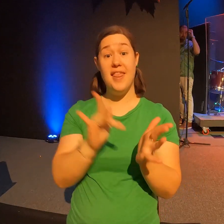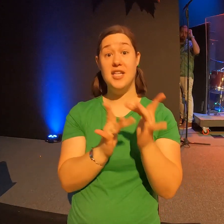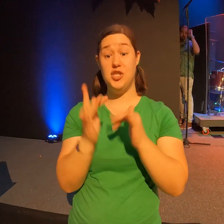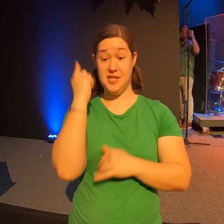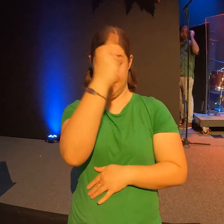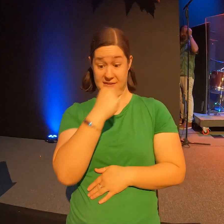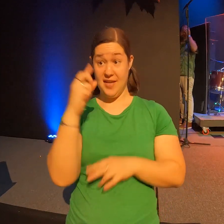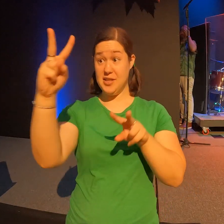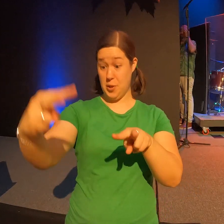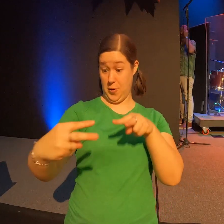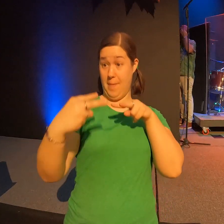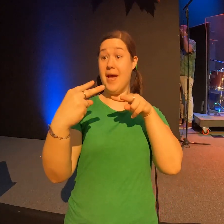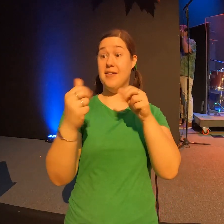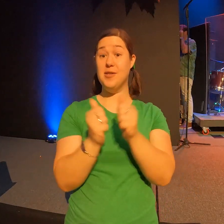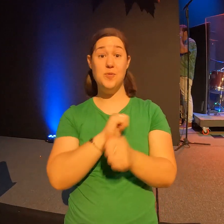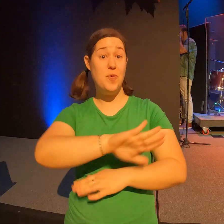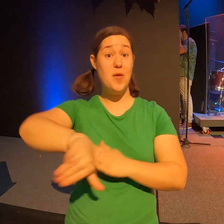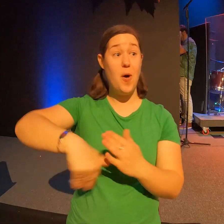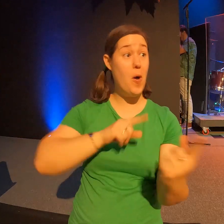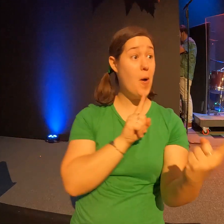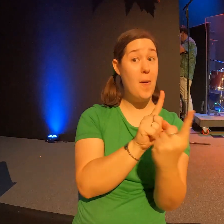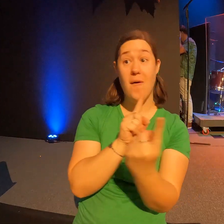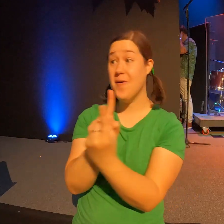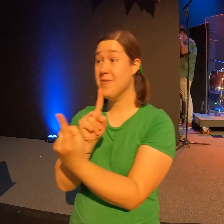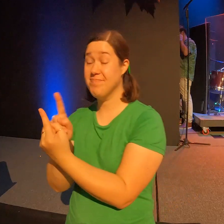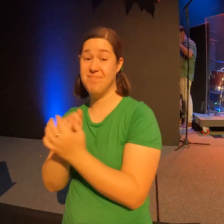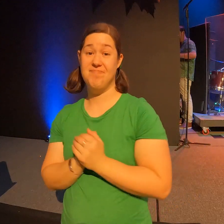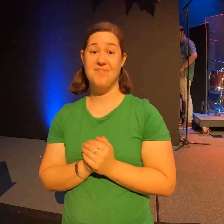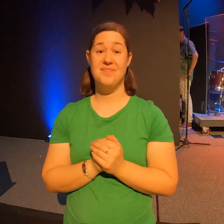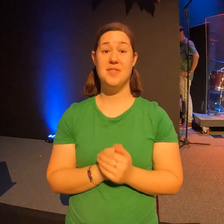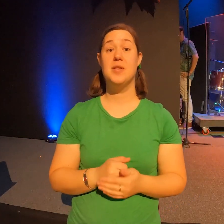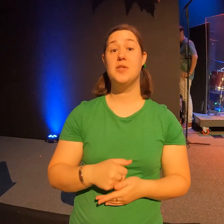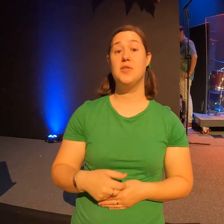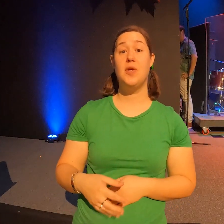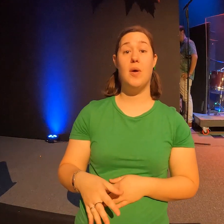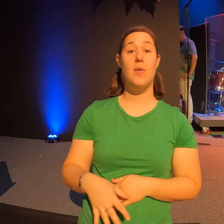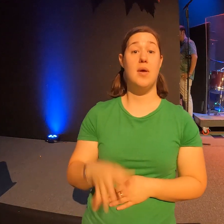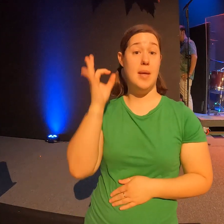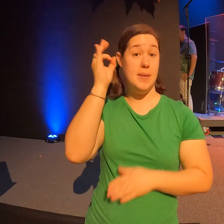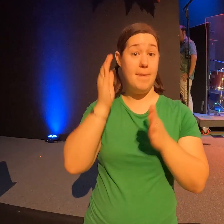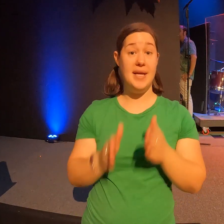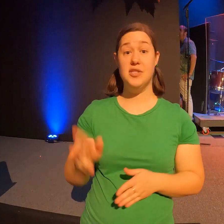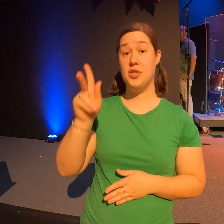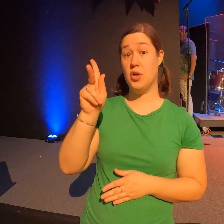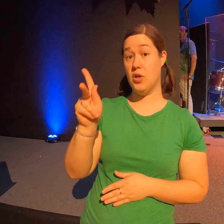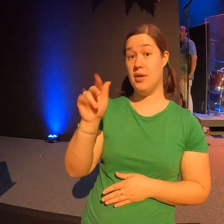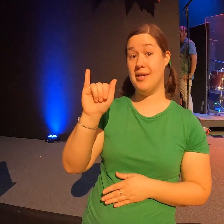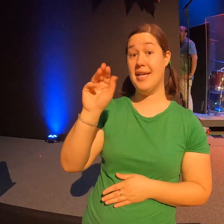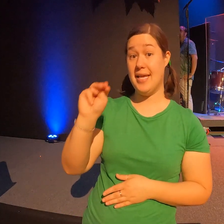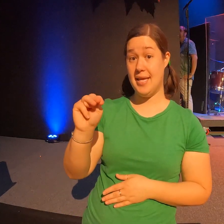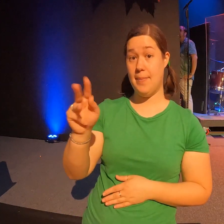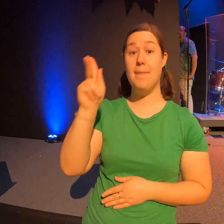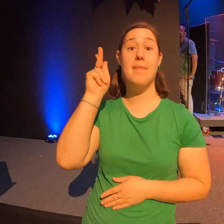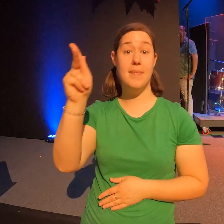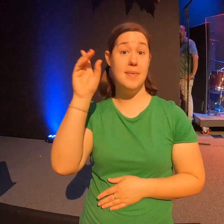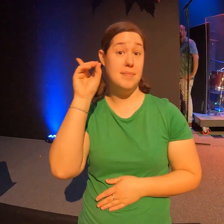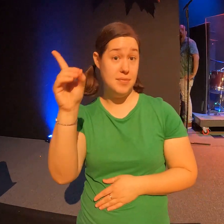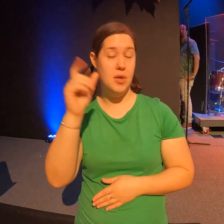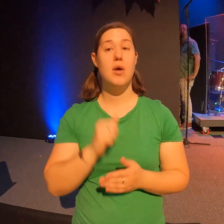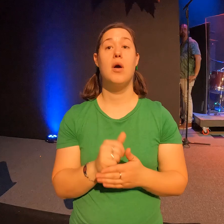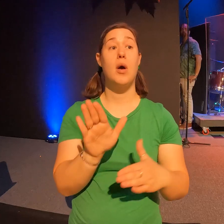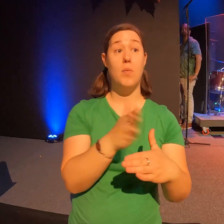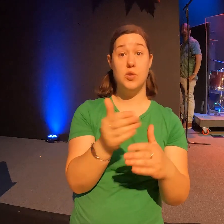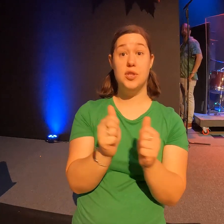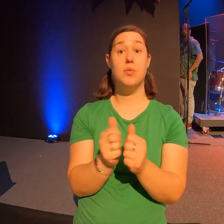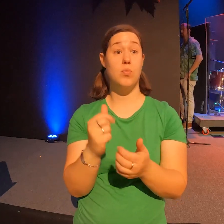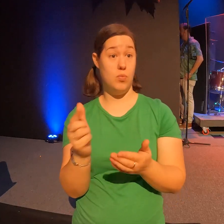So especially as Pastor Kim will share with us that great gospel story of Jesus talking about when it is that we see others, we see the face of